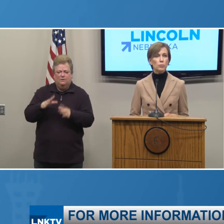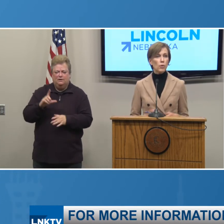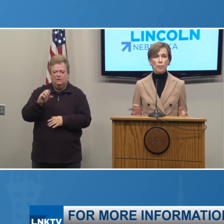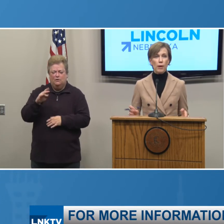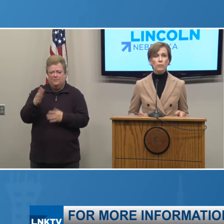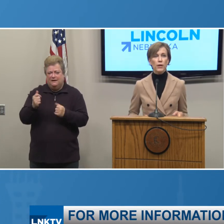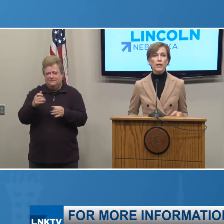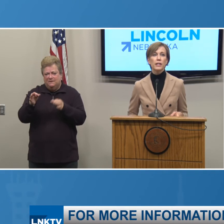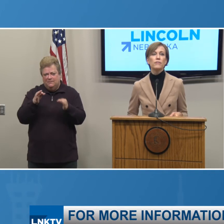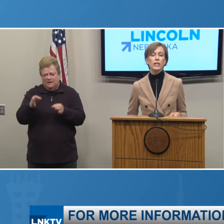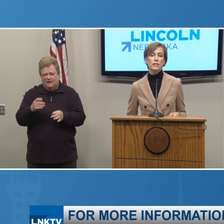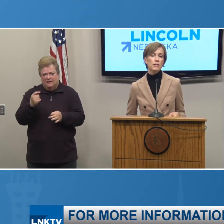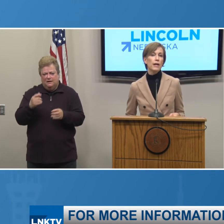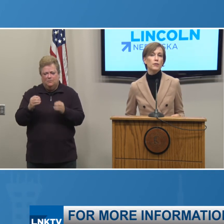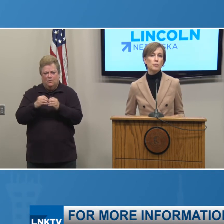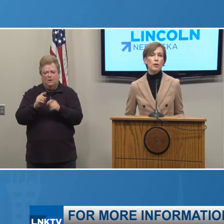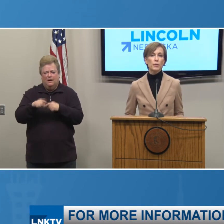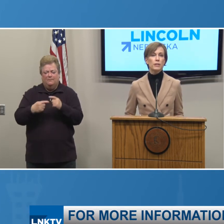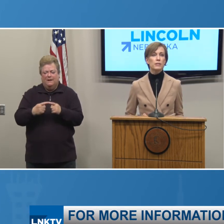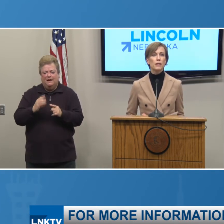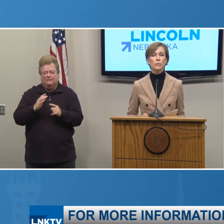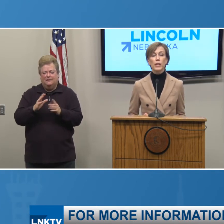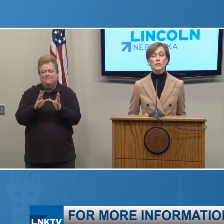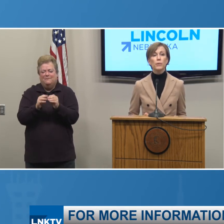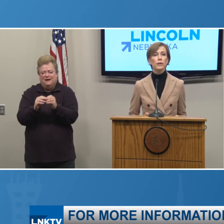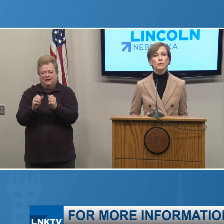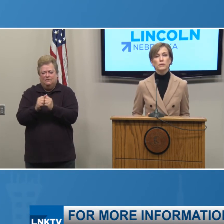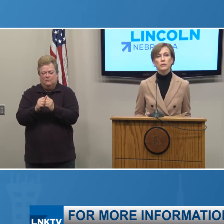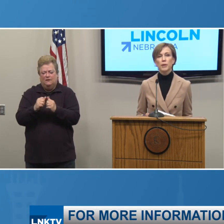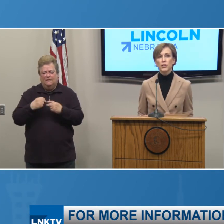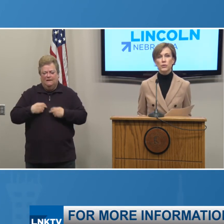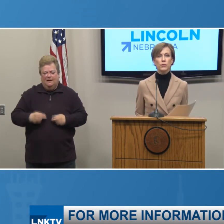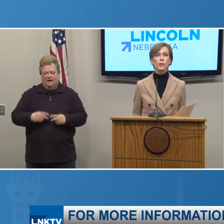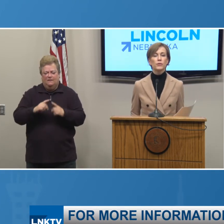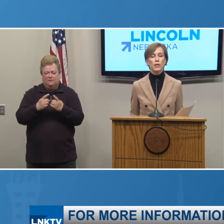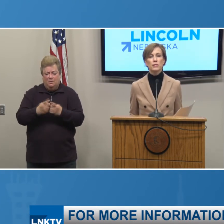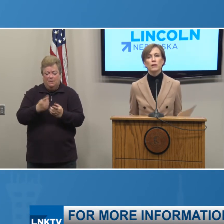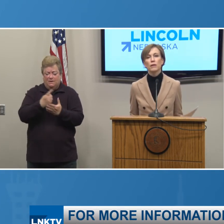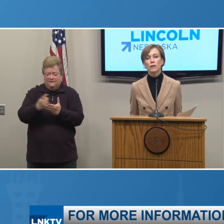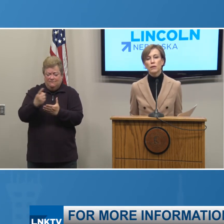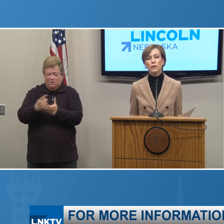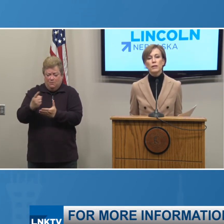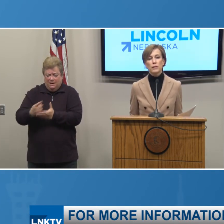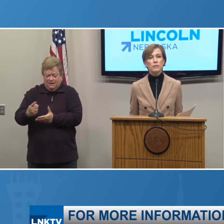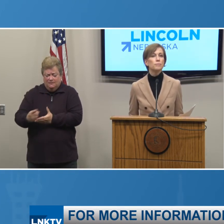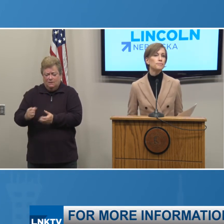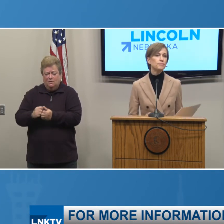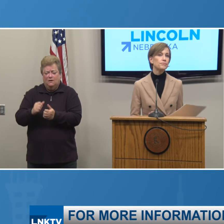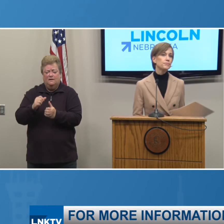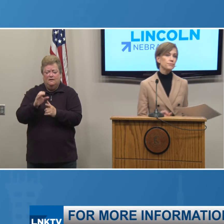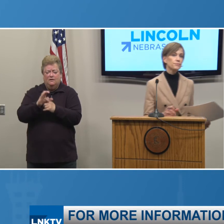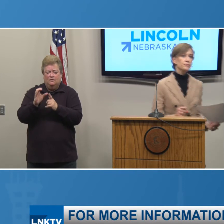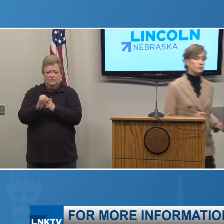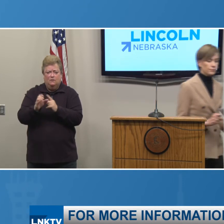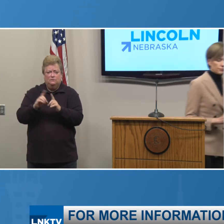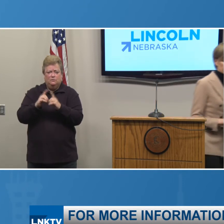share a little more about the kind of convenings that the health department has done week to week to make sure that we are addressing needs.